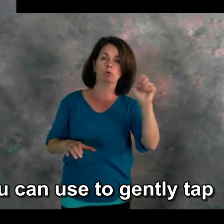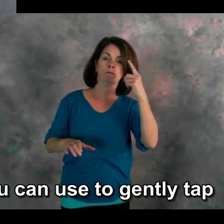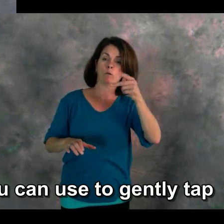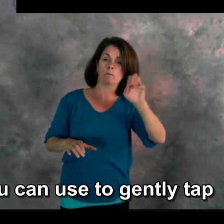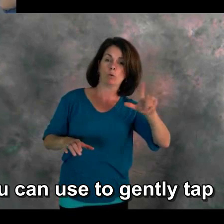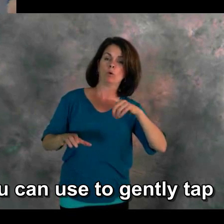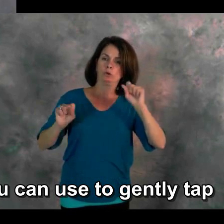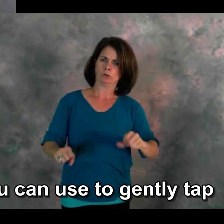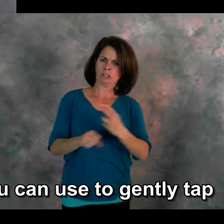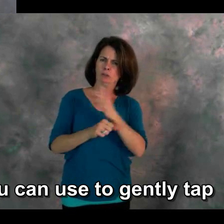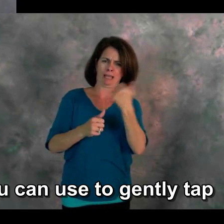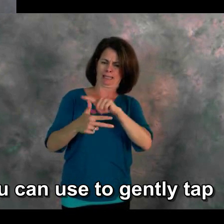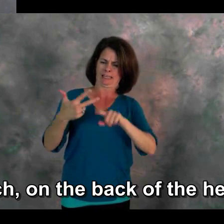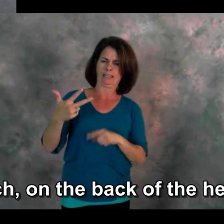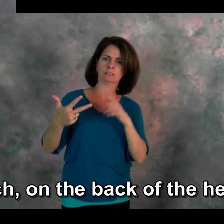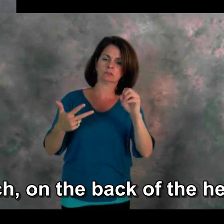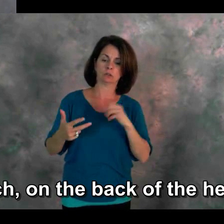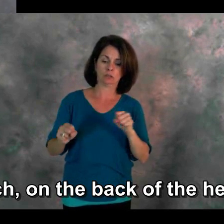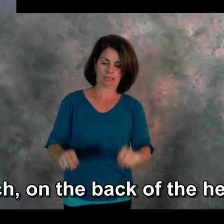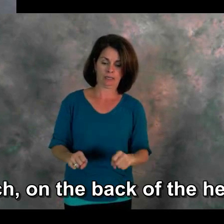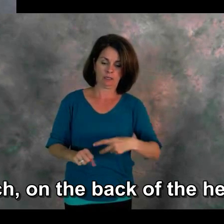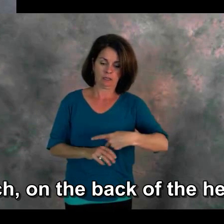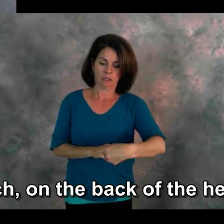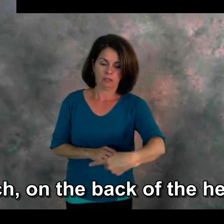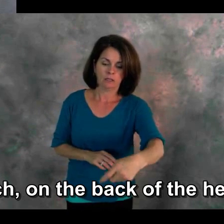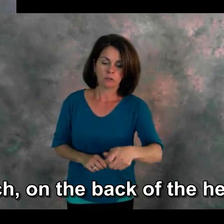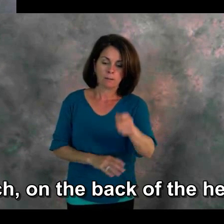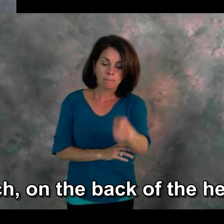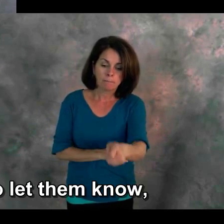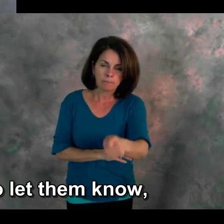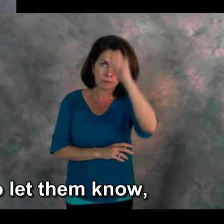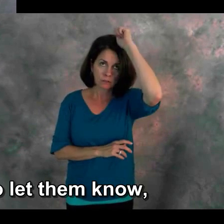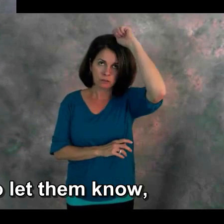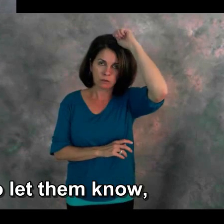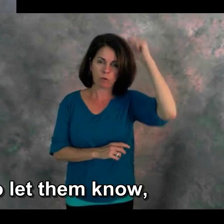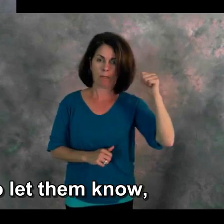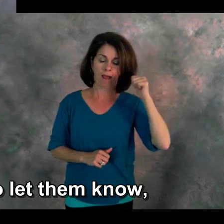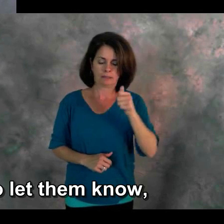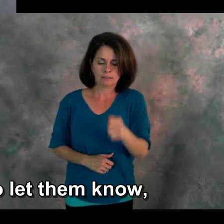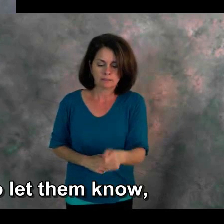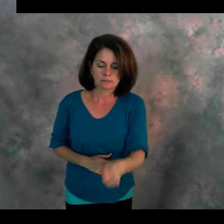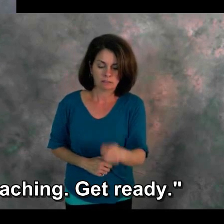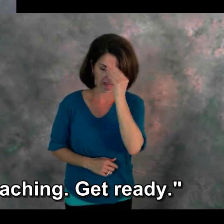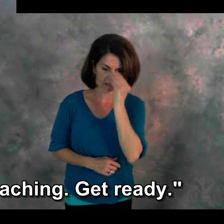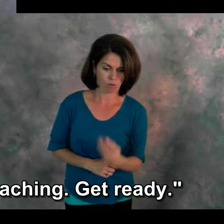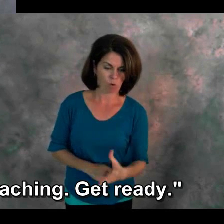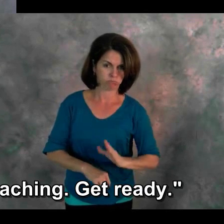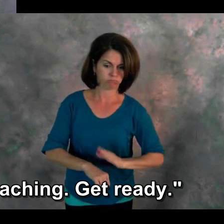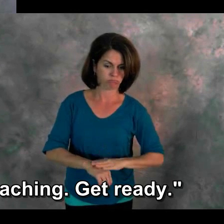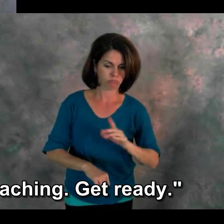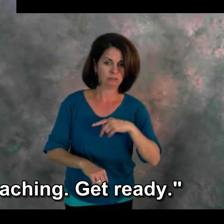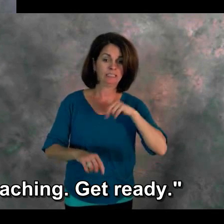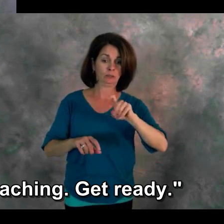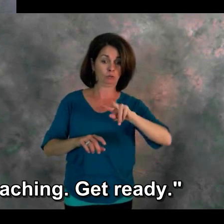things that you can use to gently tap the swimmer as they approach on the back of the head or on their back to let them know, hey, the